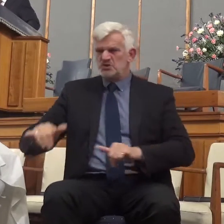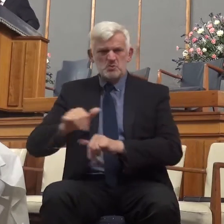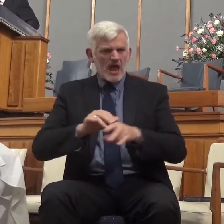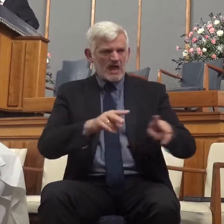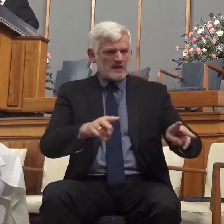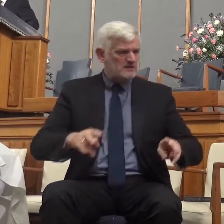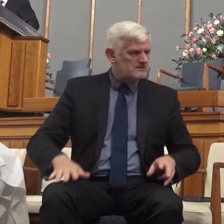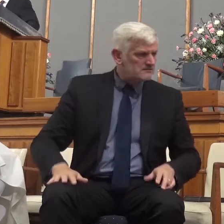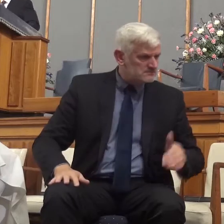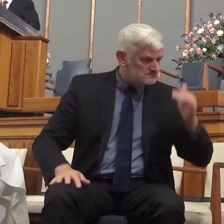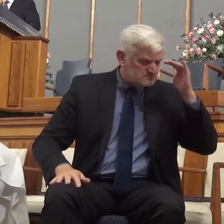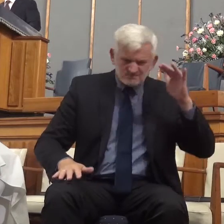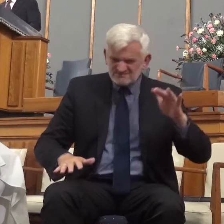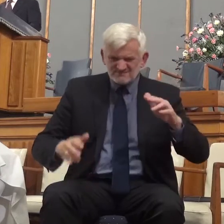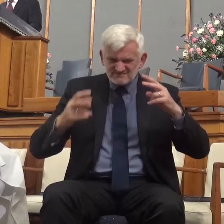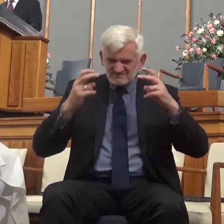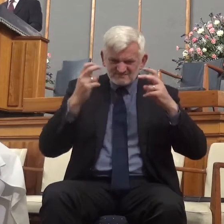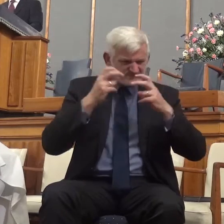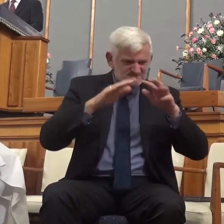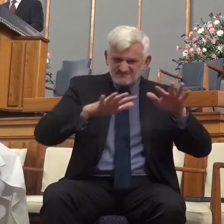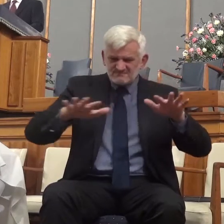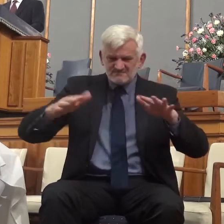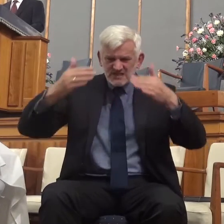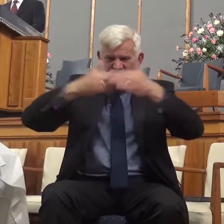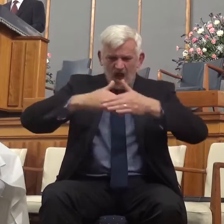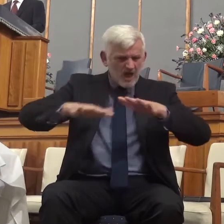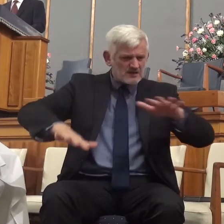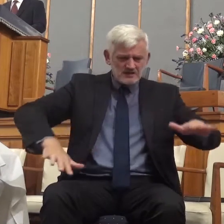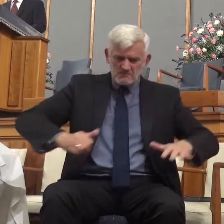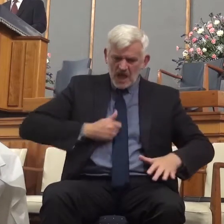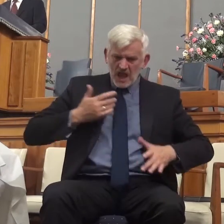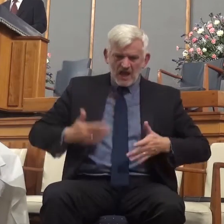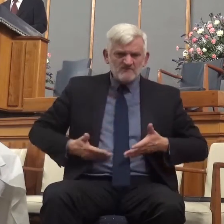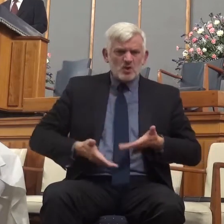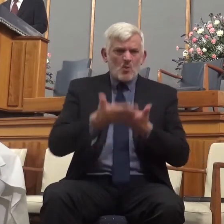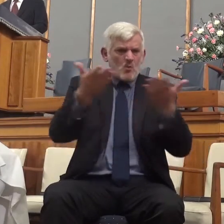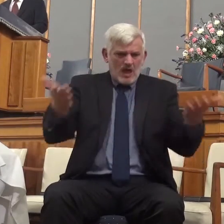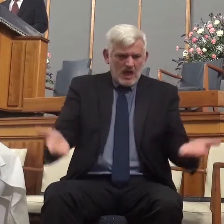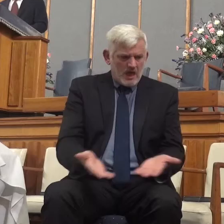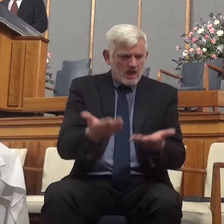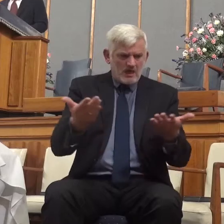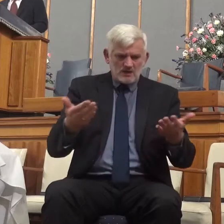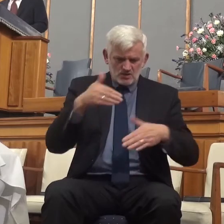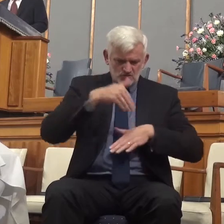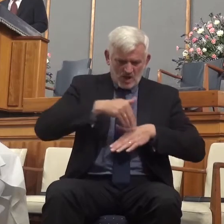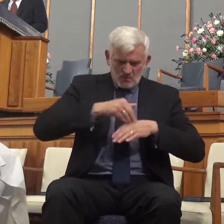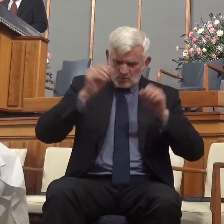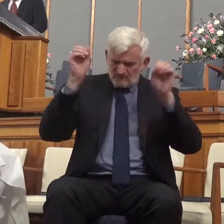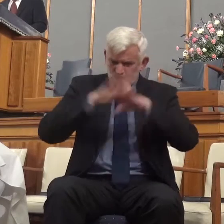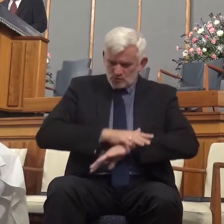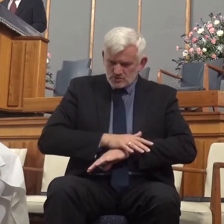to turn, where life is taking you, when you're beset by troubles, or you're